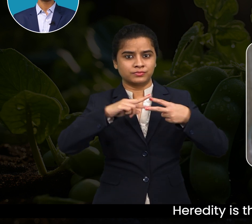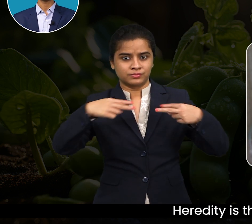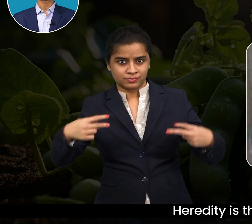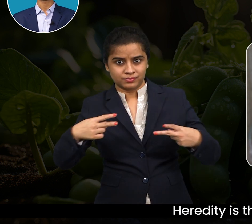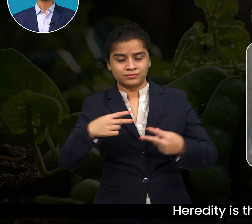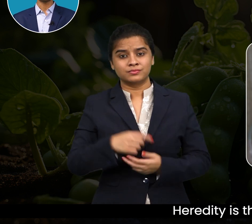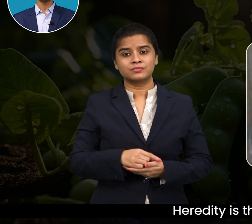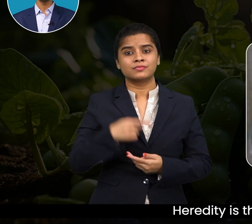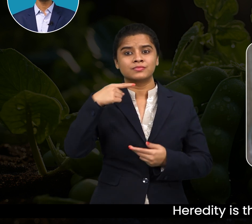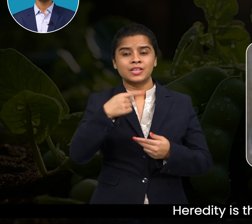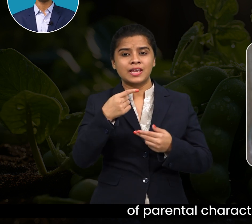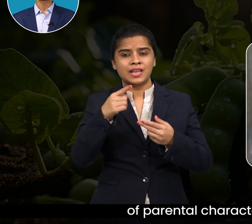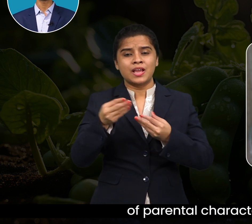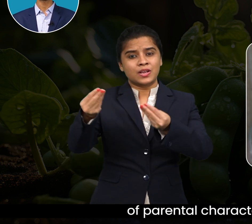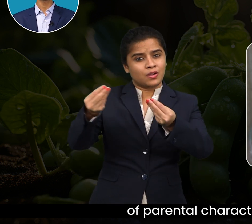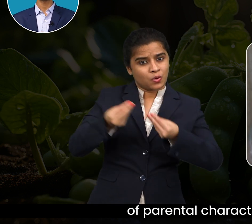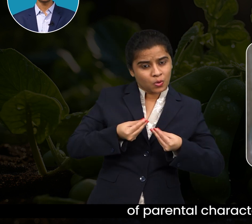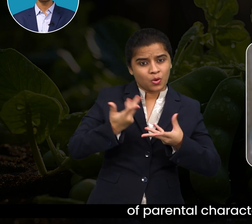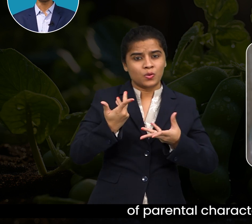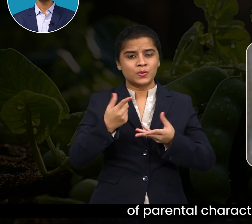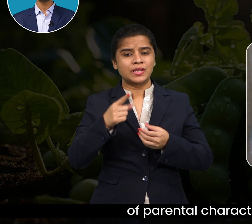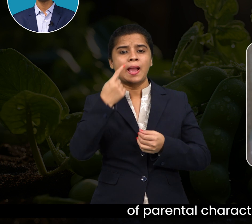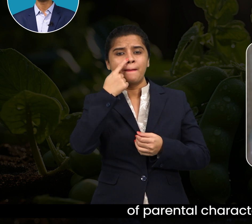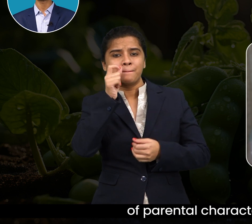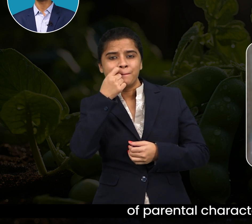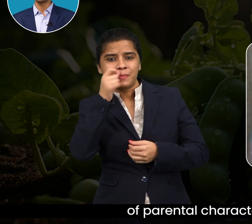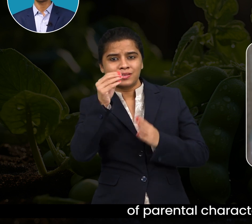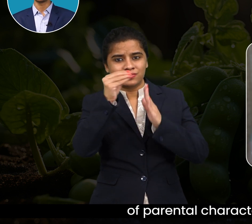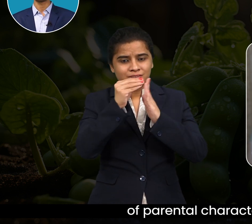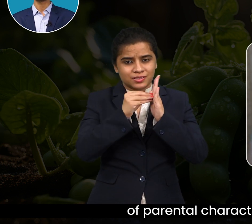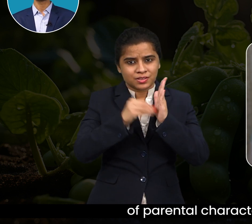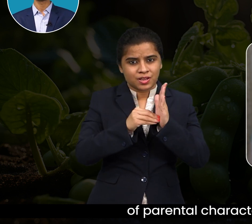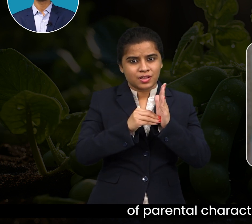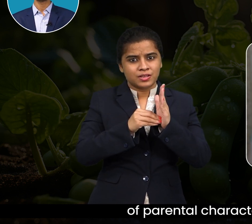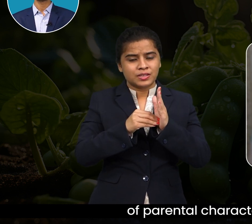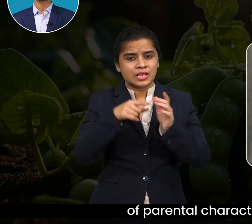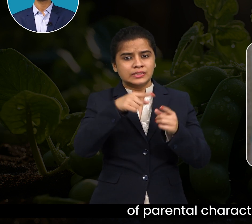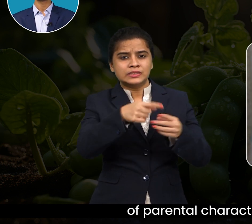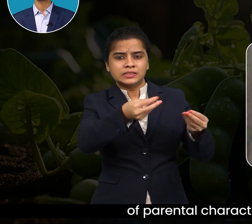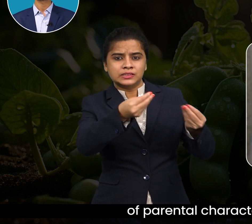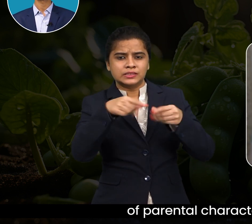Heredity is the inheritance of parental characters by their offspring.